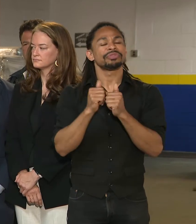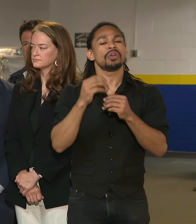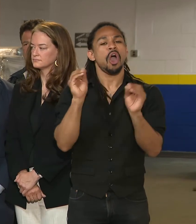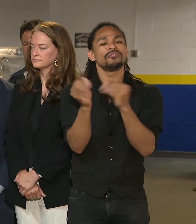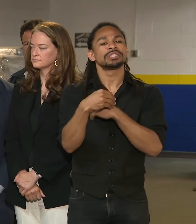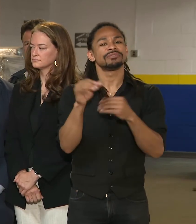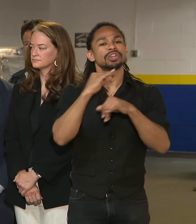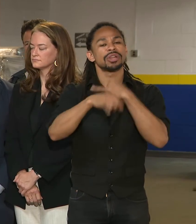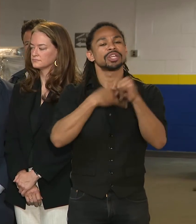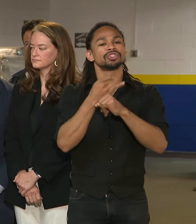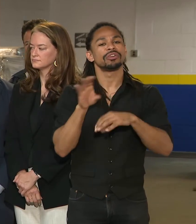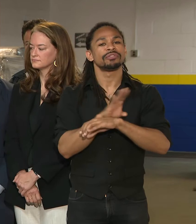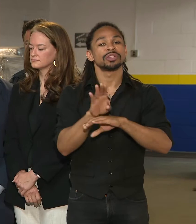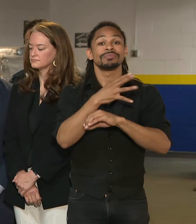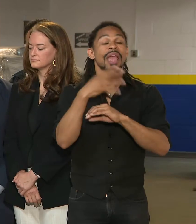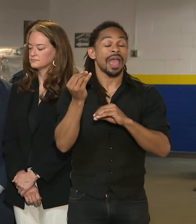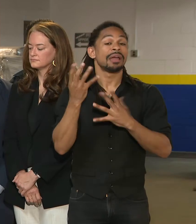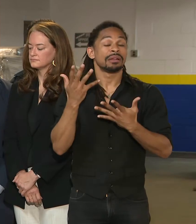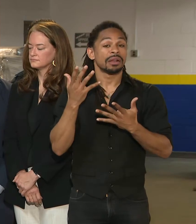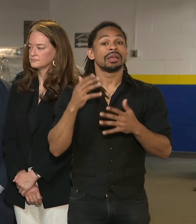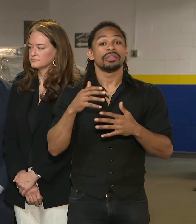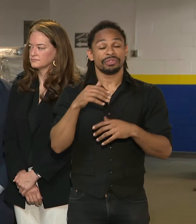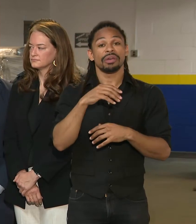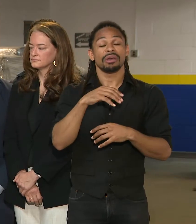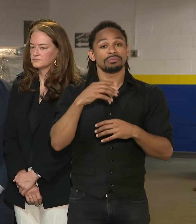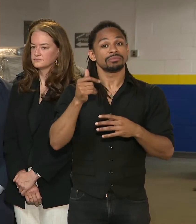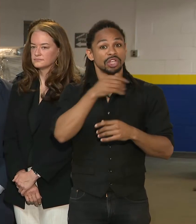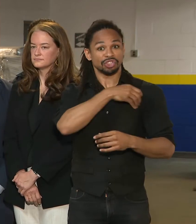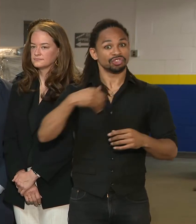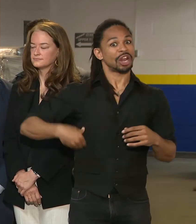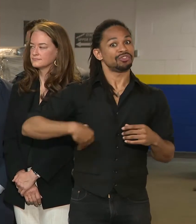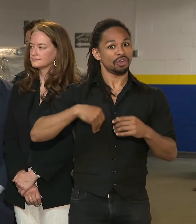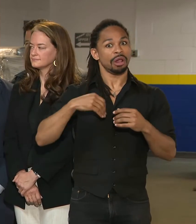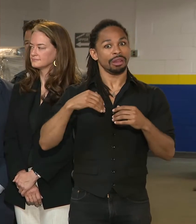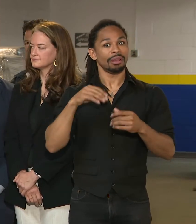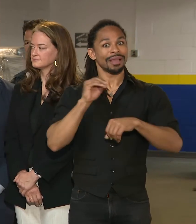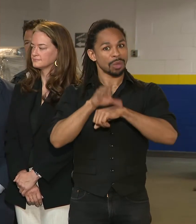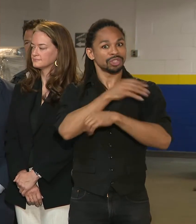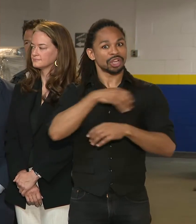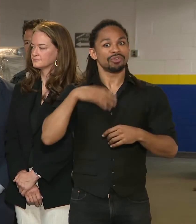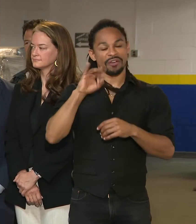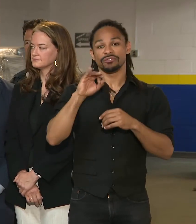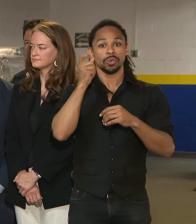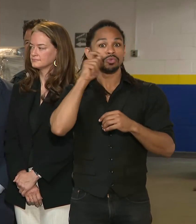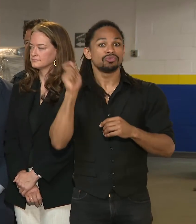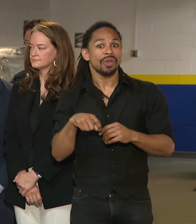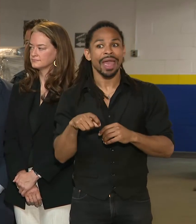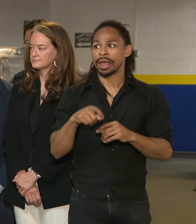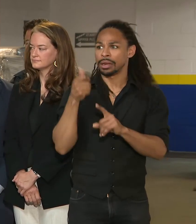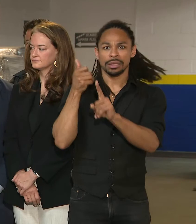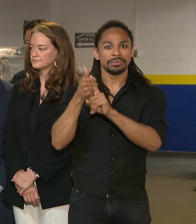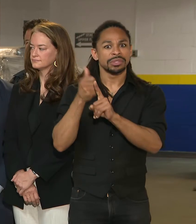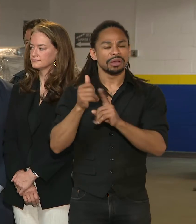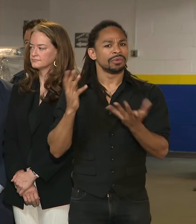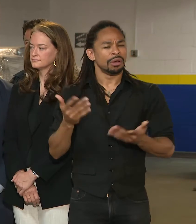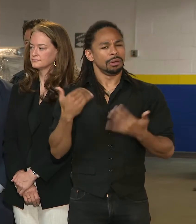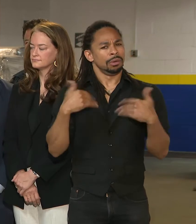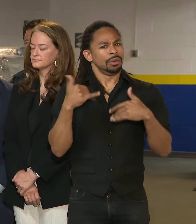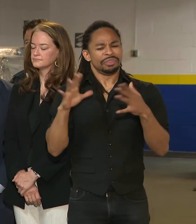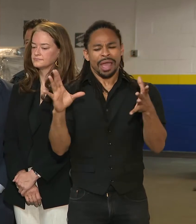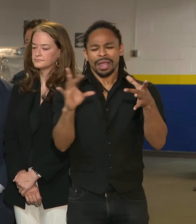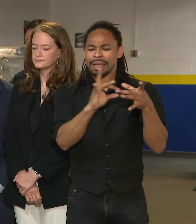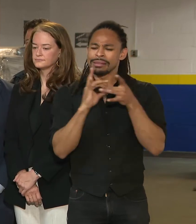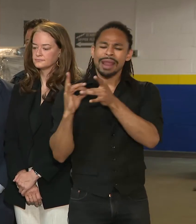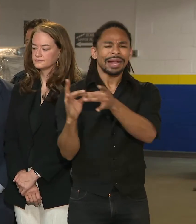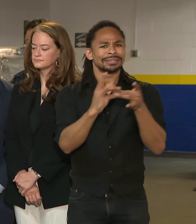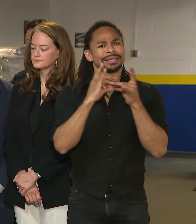the Consul General of Ukraine, of their connections to the brotherhood and sisterhood that we are having